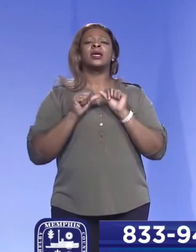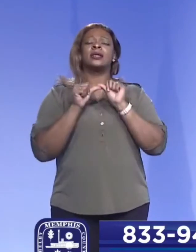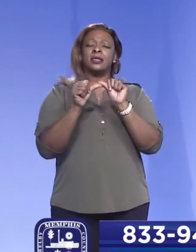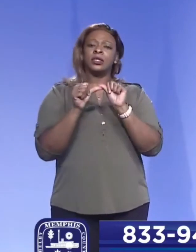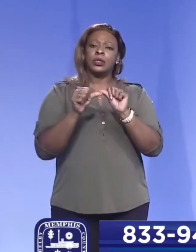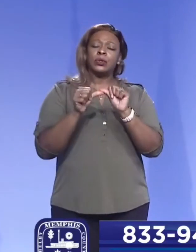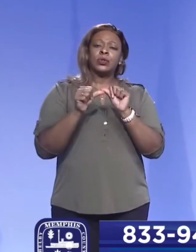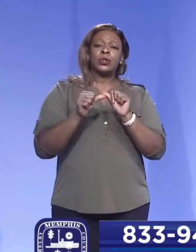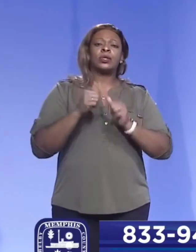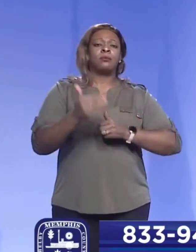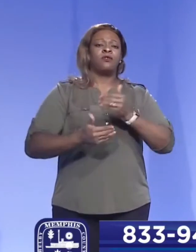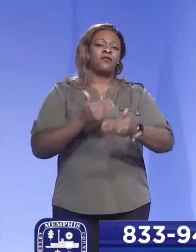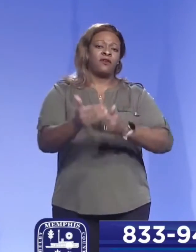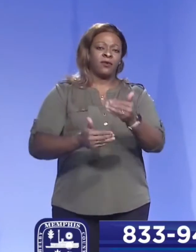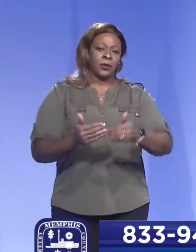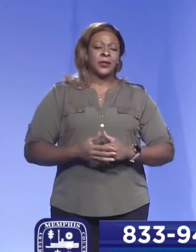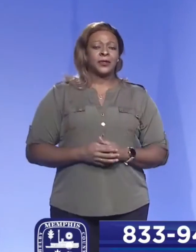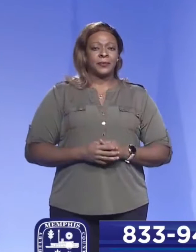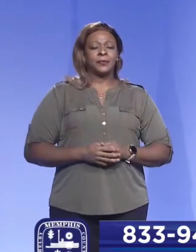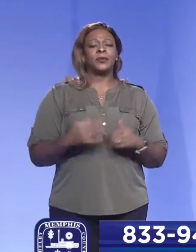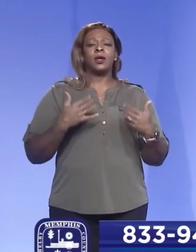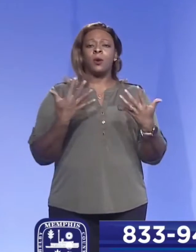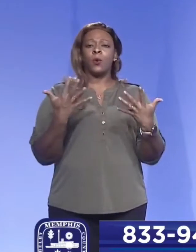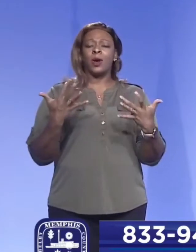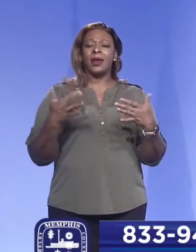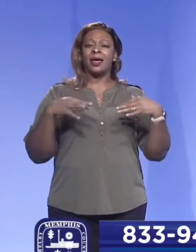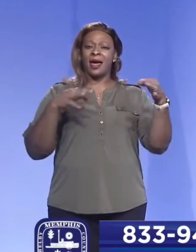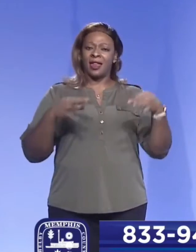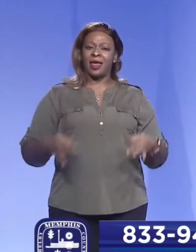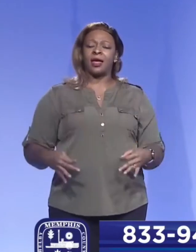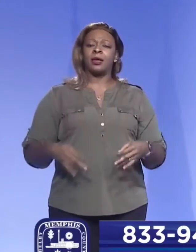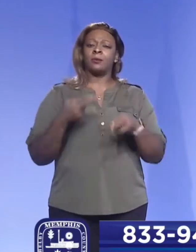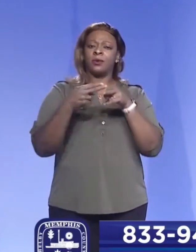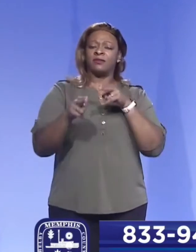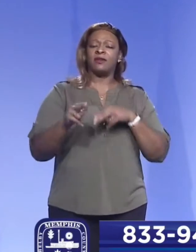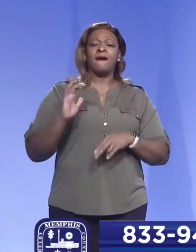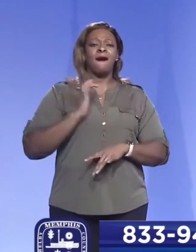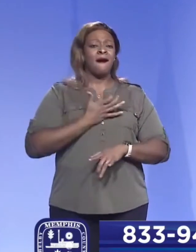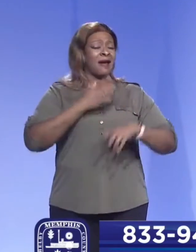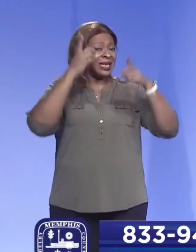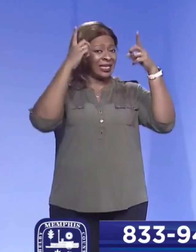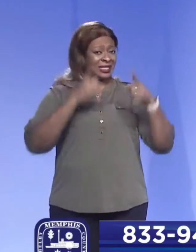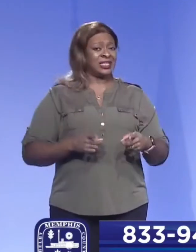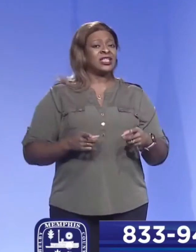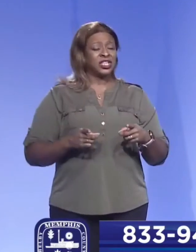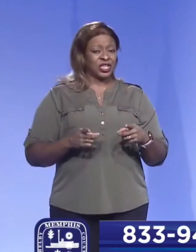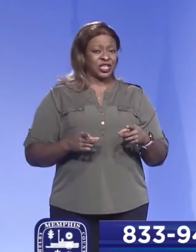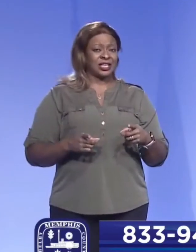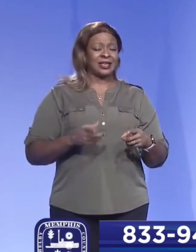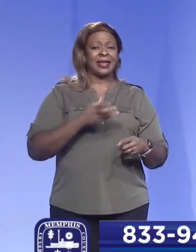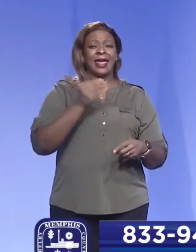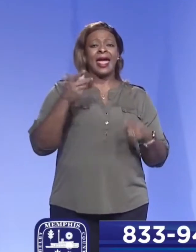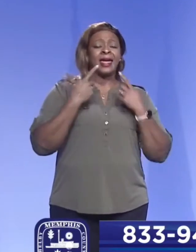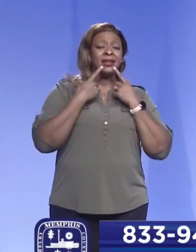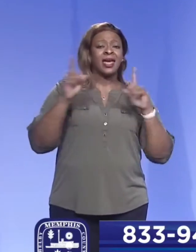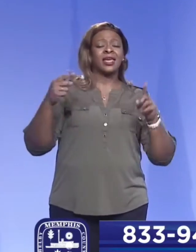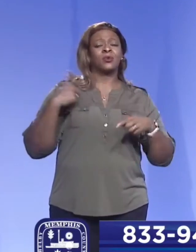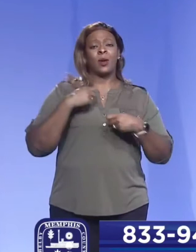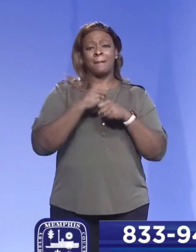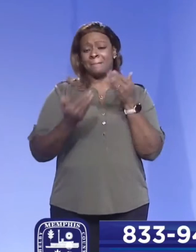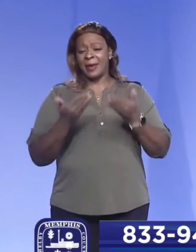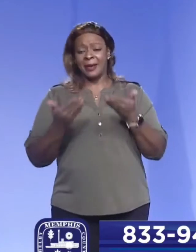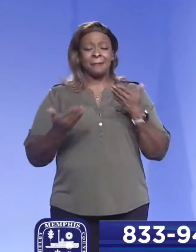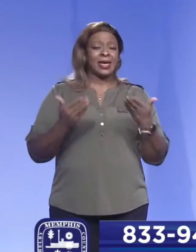to move forward. I also want to highlight briefly our decision making and announcements that we may or may